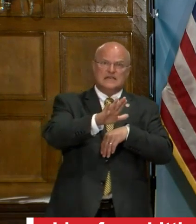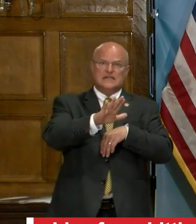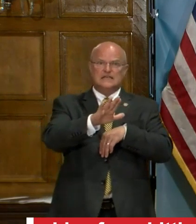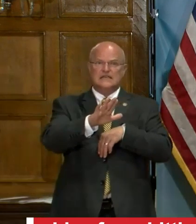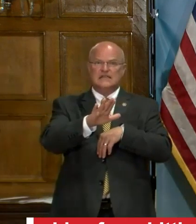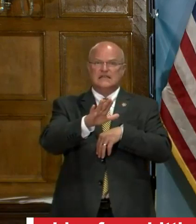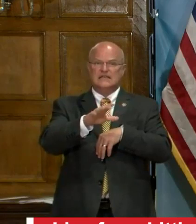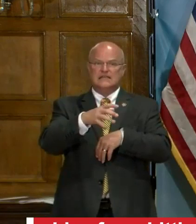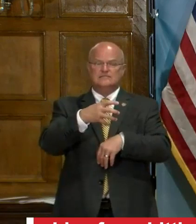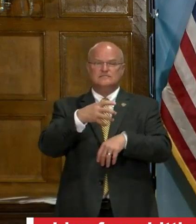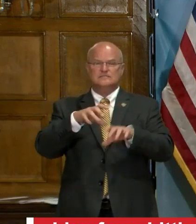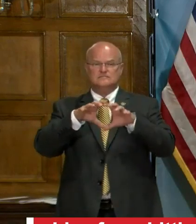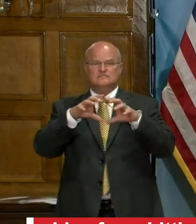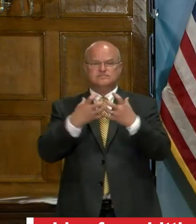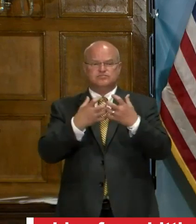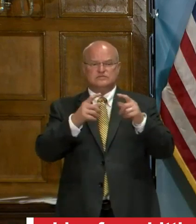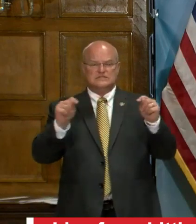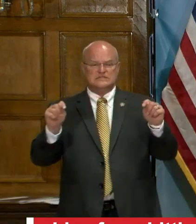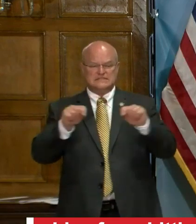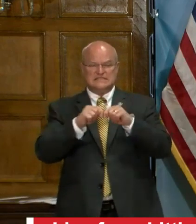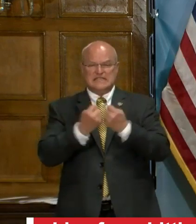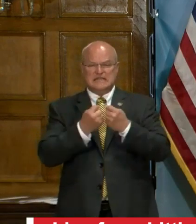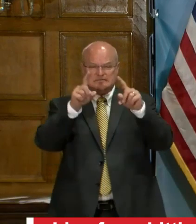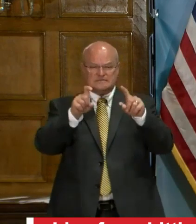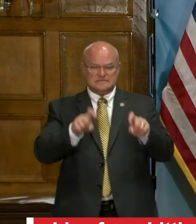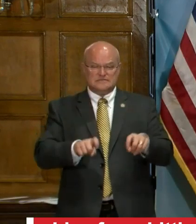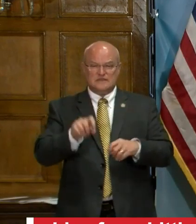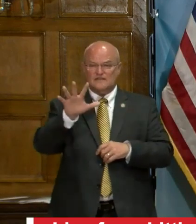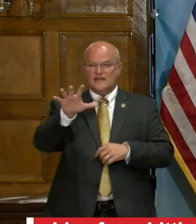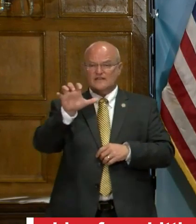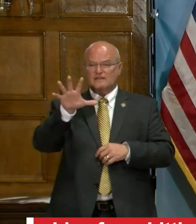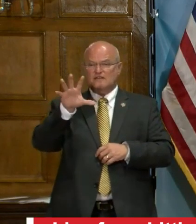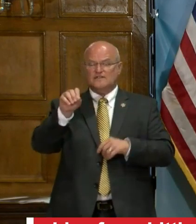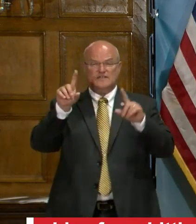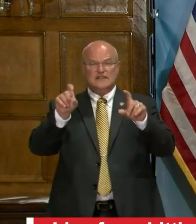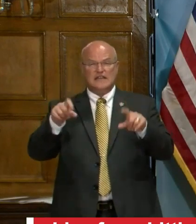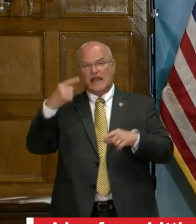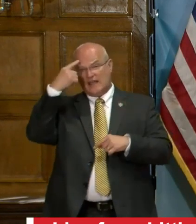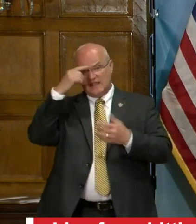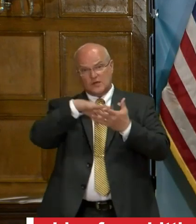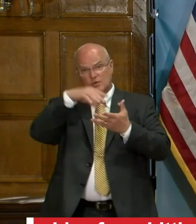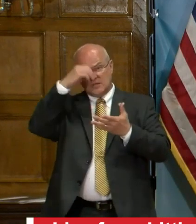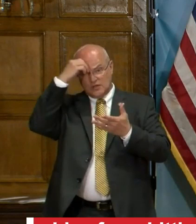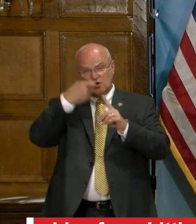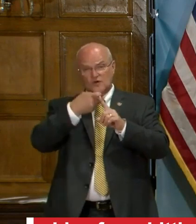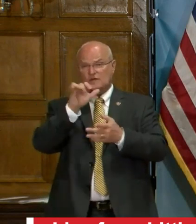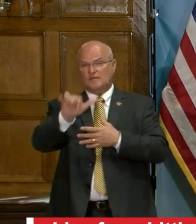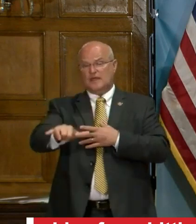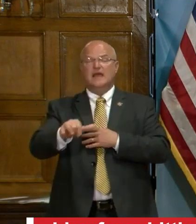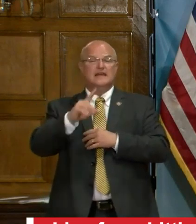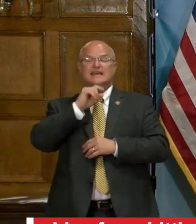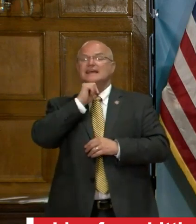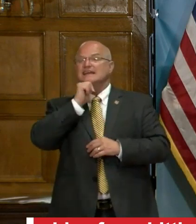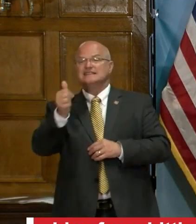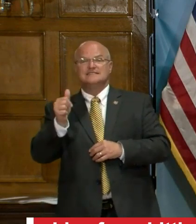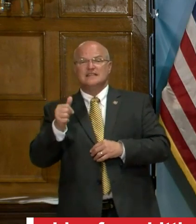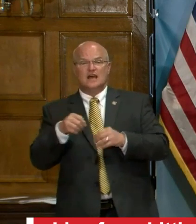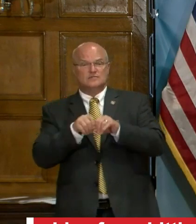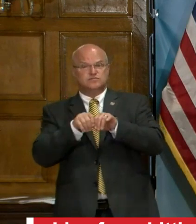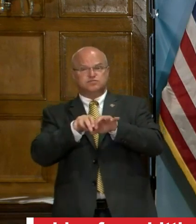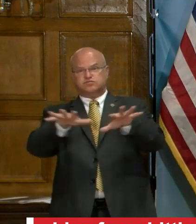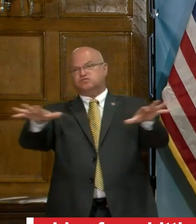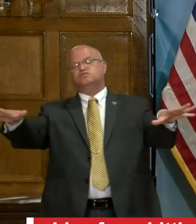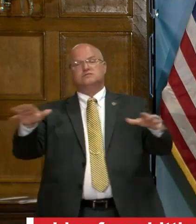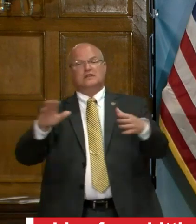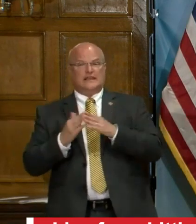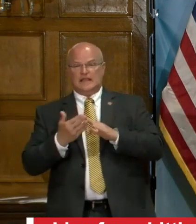a massive team to do community testing, had 550 tests, and I think we learned from that it is not widely spread